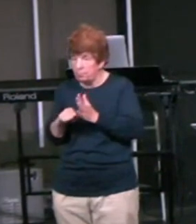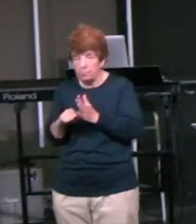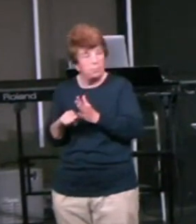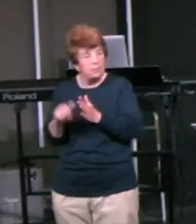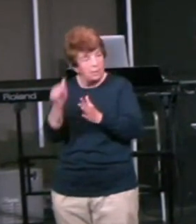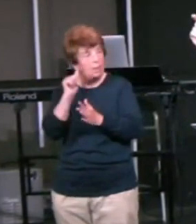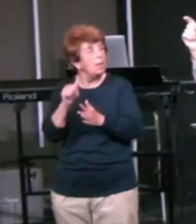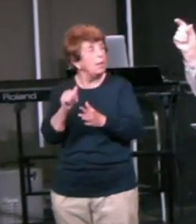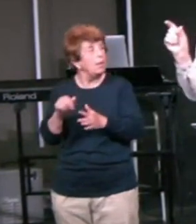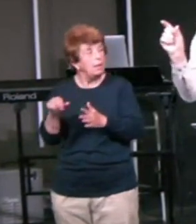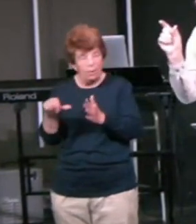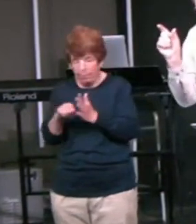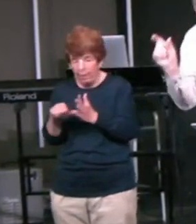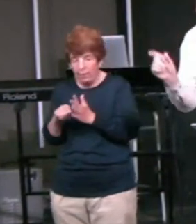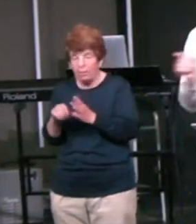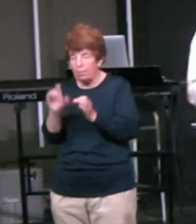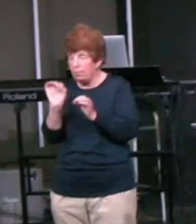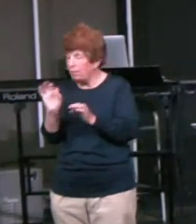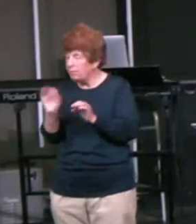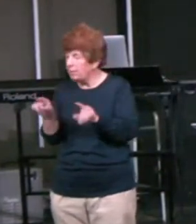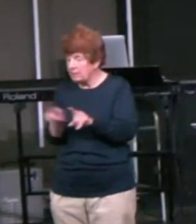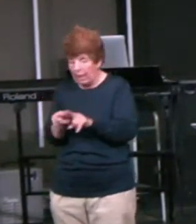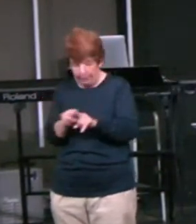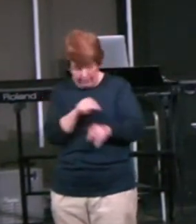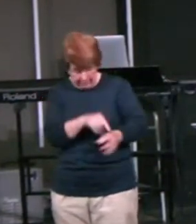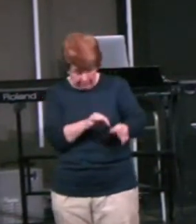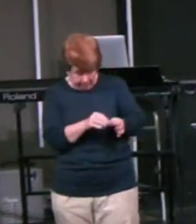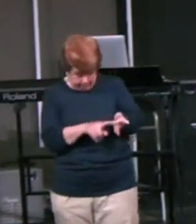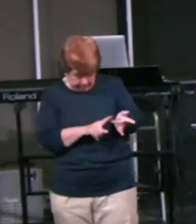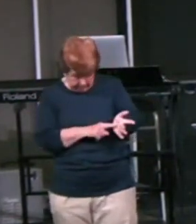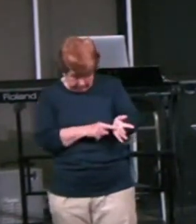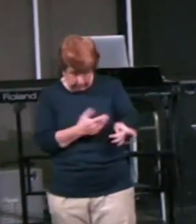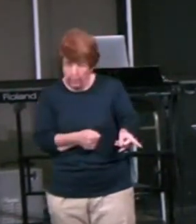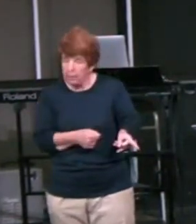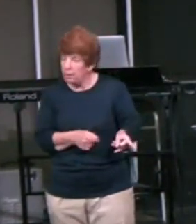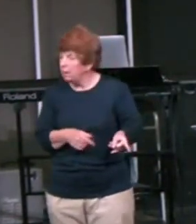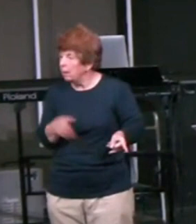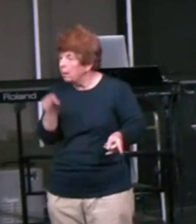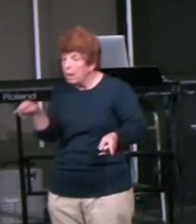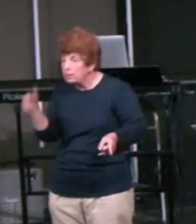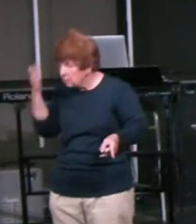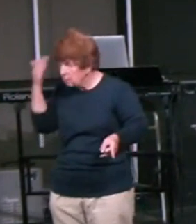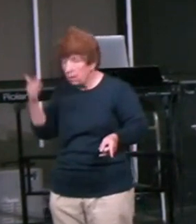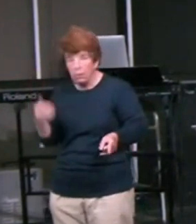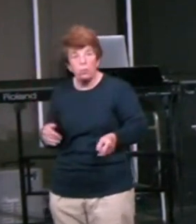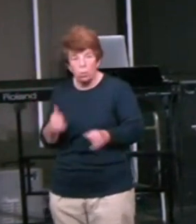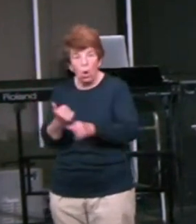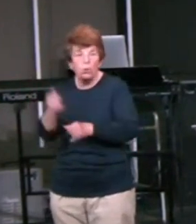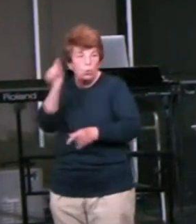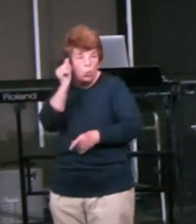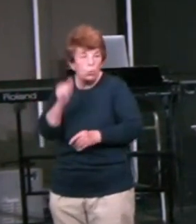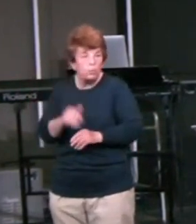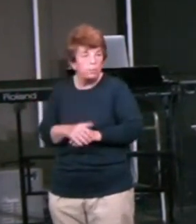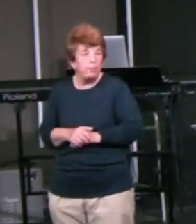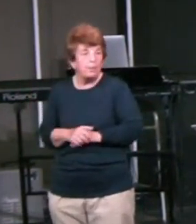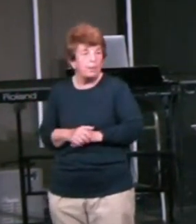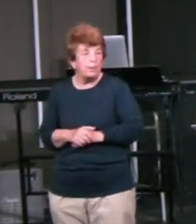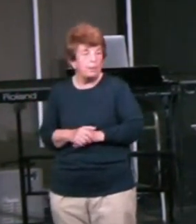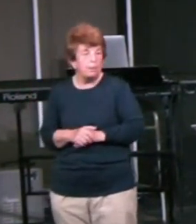And do you know the amount of that gift would be the exact amount of a bill that we had received? They didn't know that. God knew.